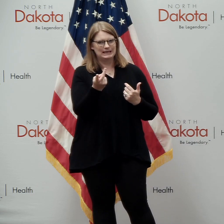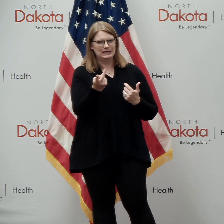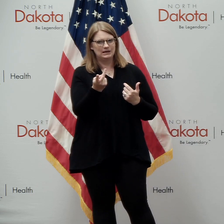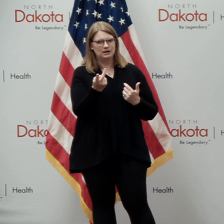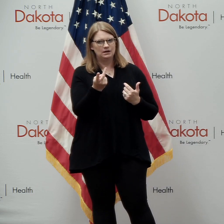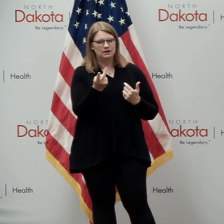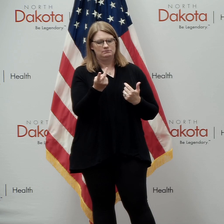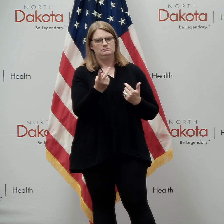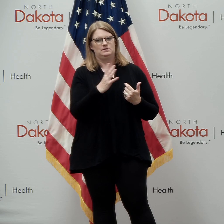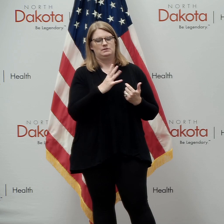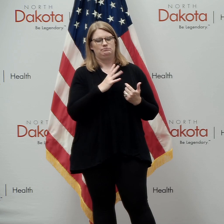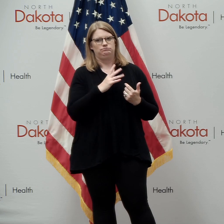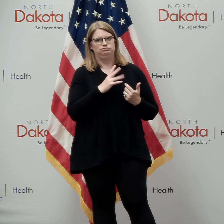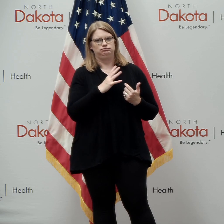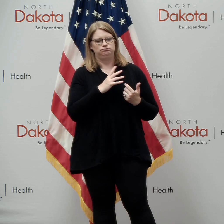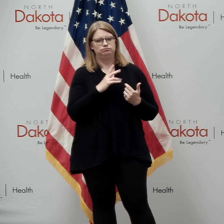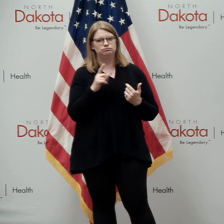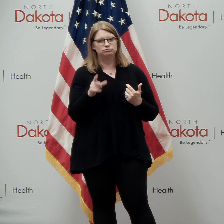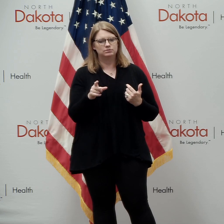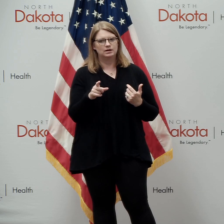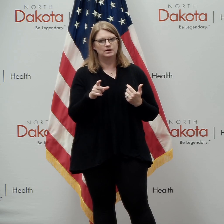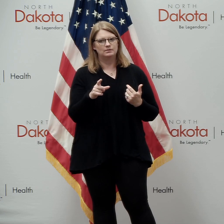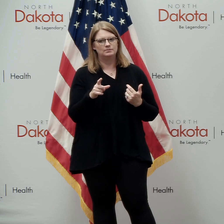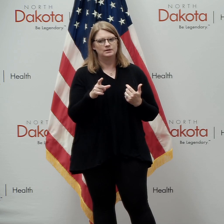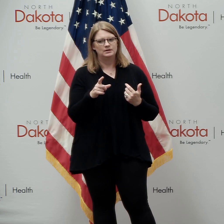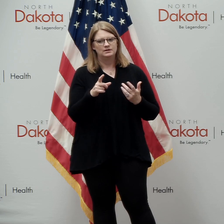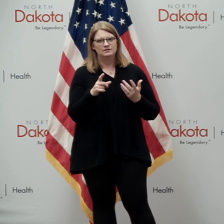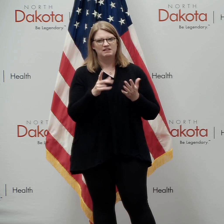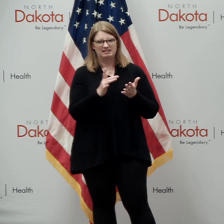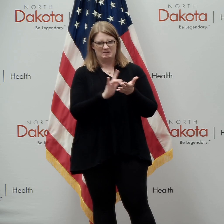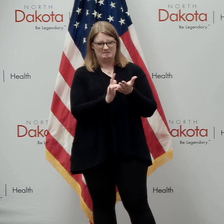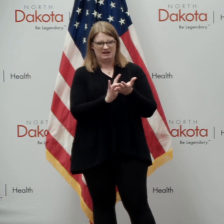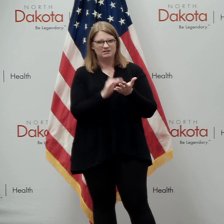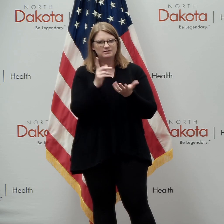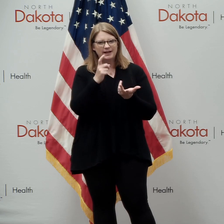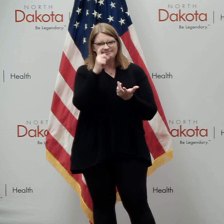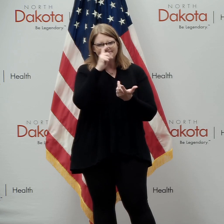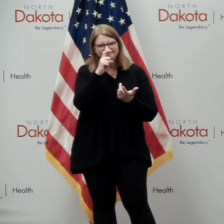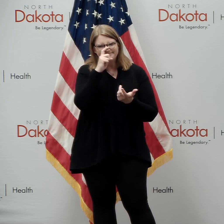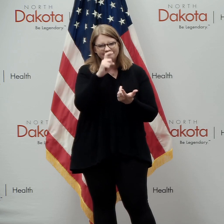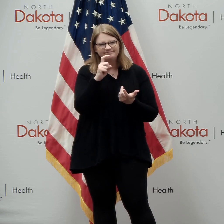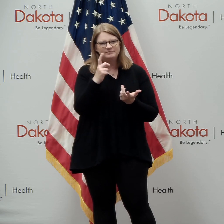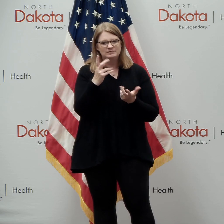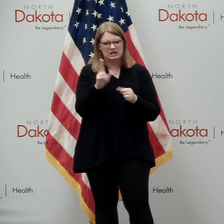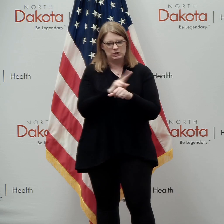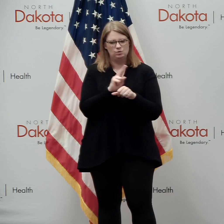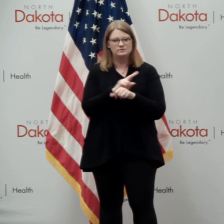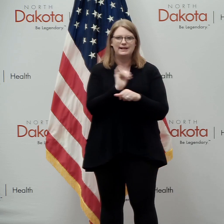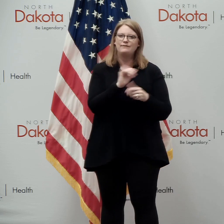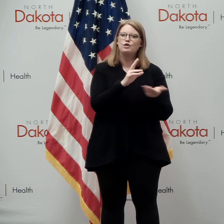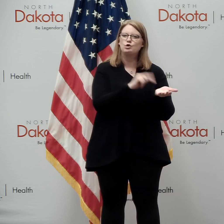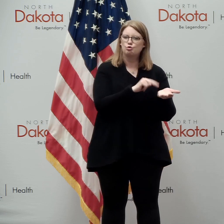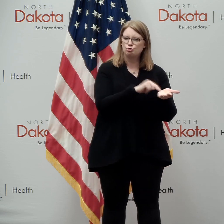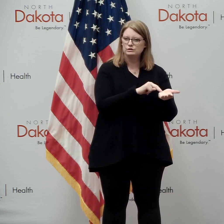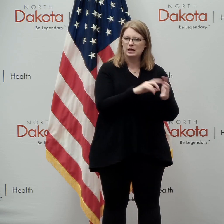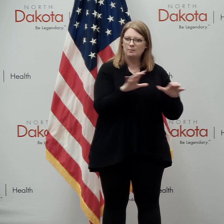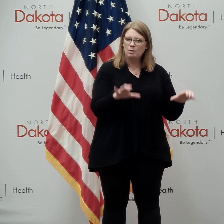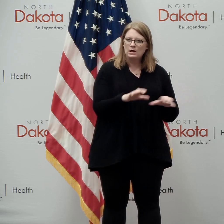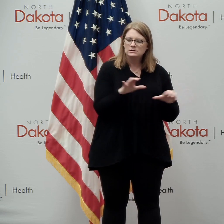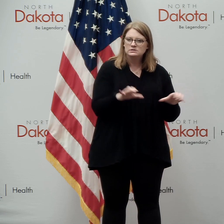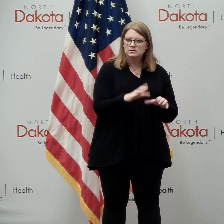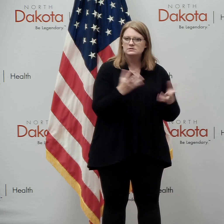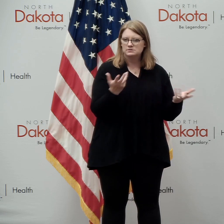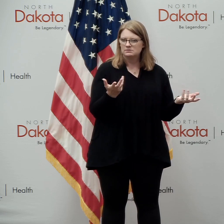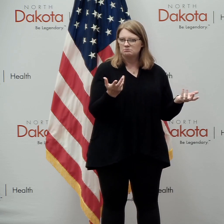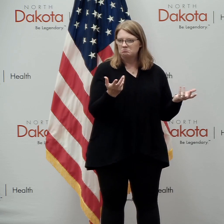and sophistication of the medical mannequins that are used in our nursing practices, for example,